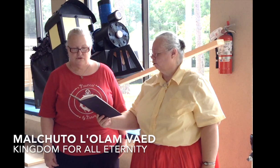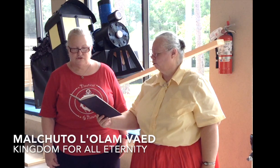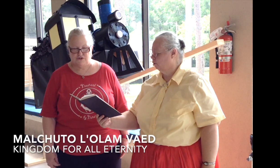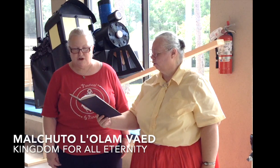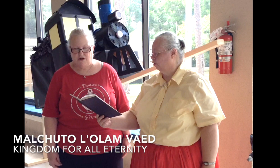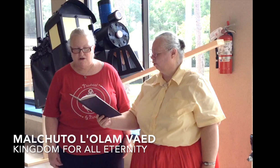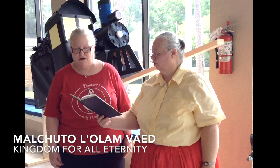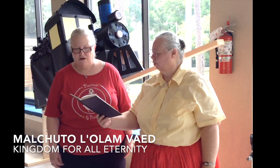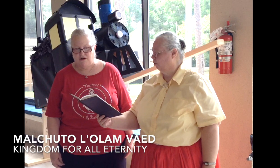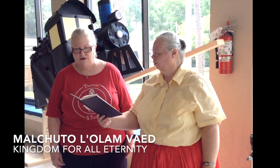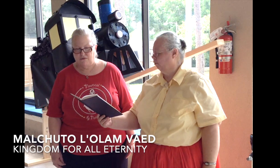Mahuto